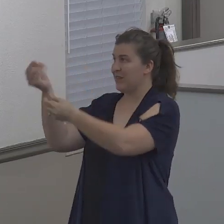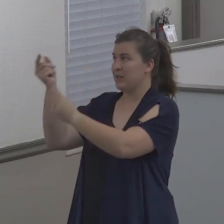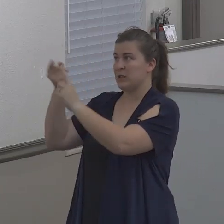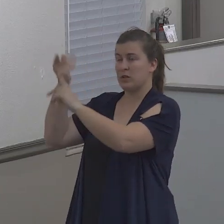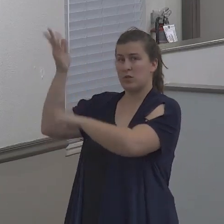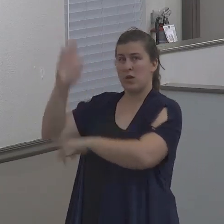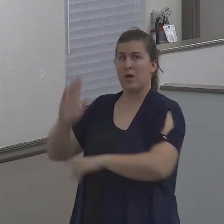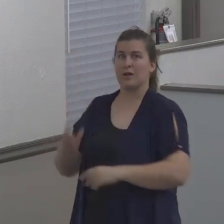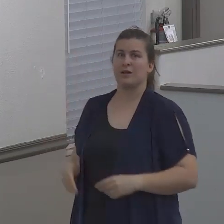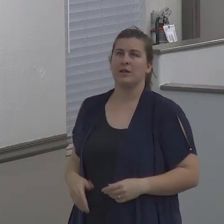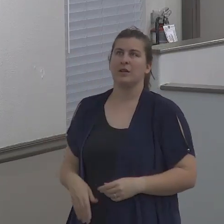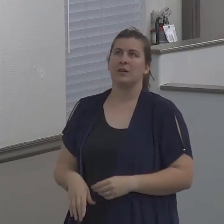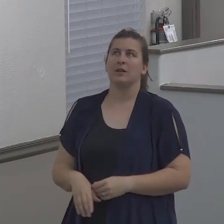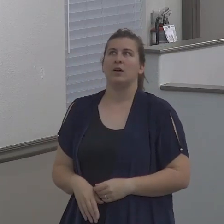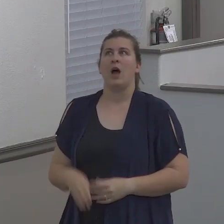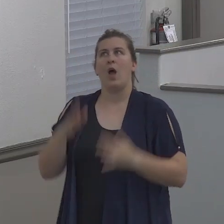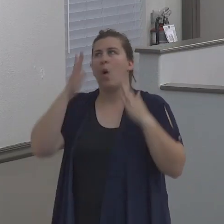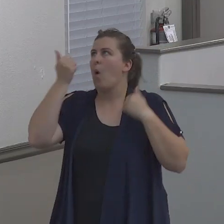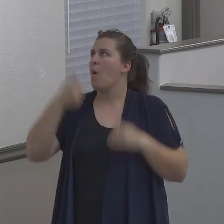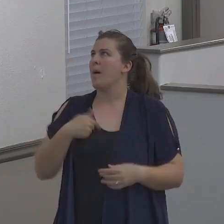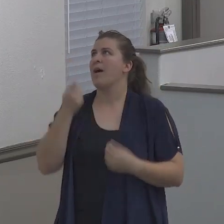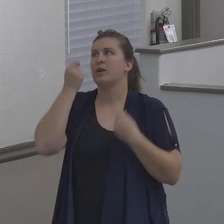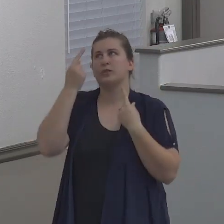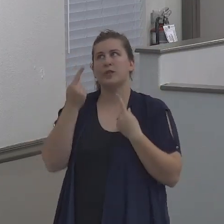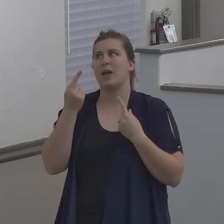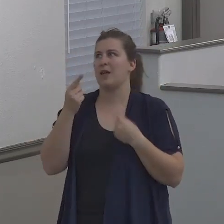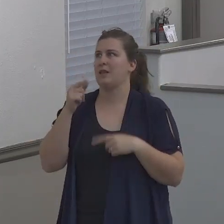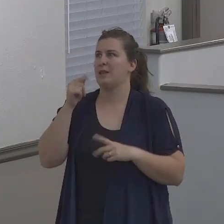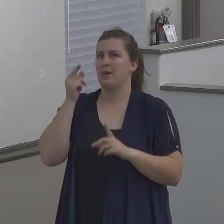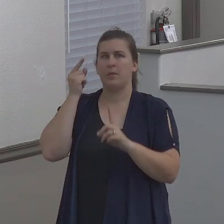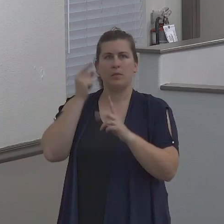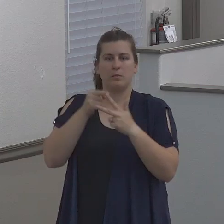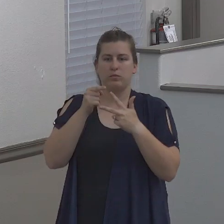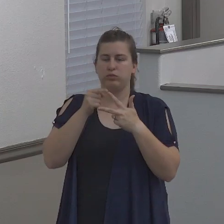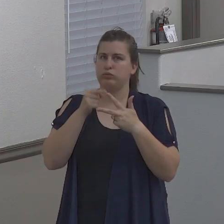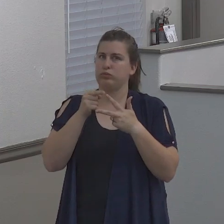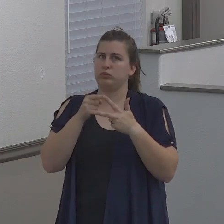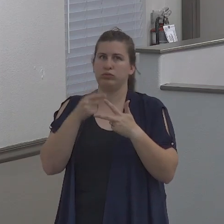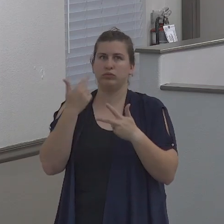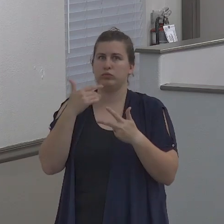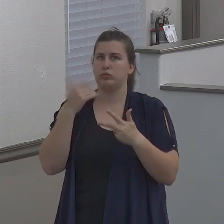we? Oh, Gary Randall, I hope you get this point.